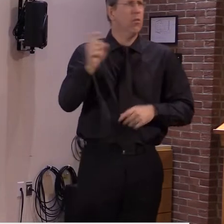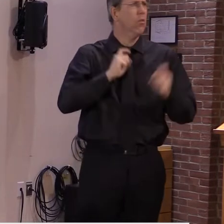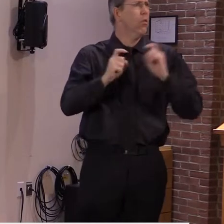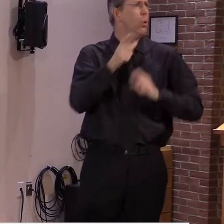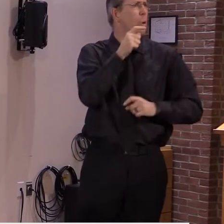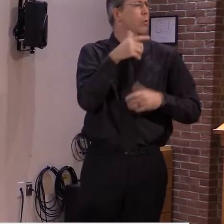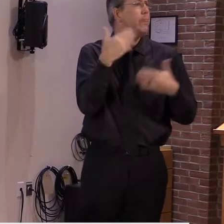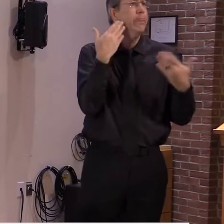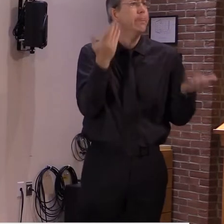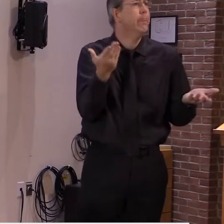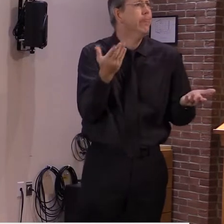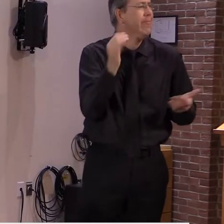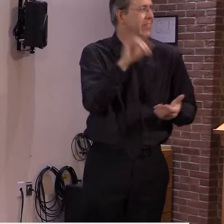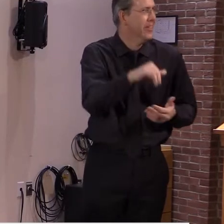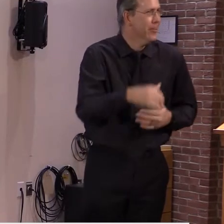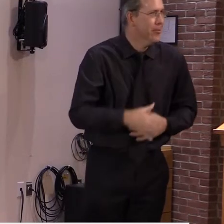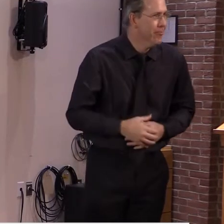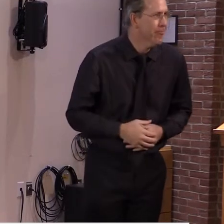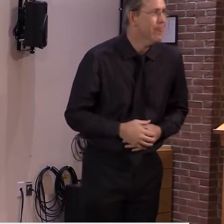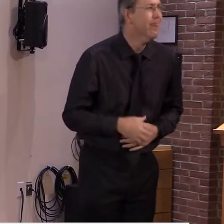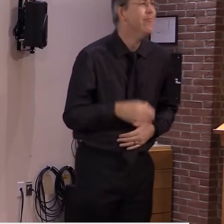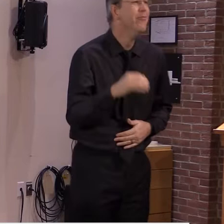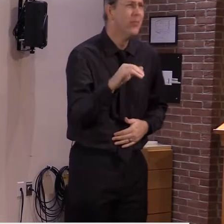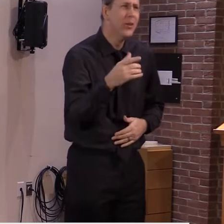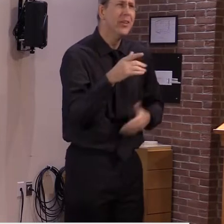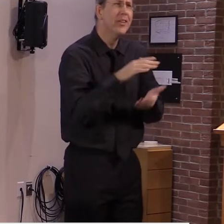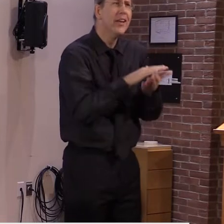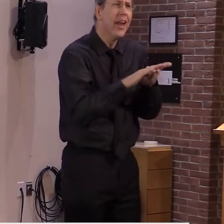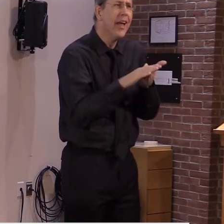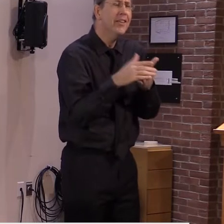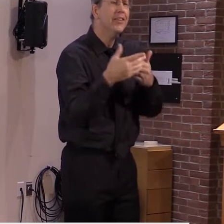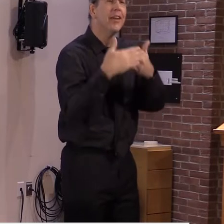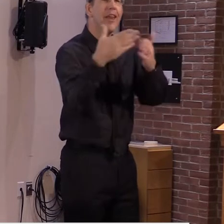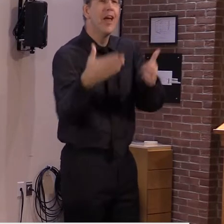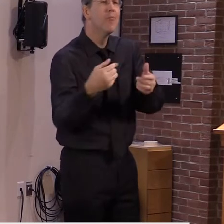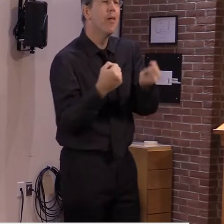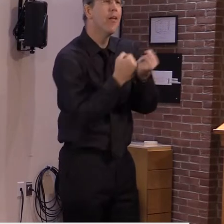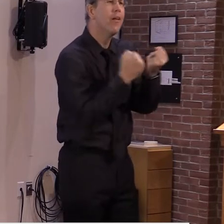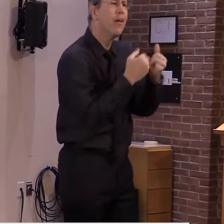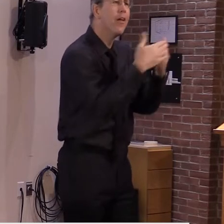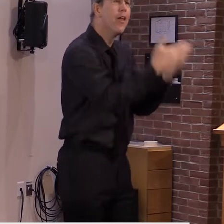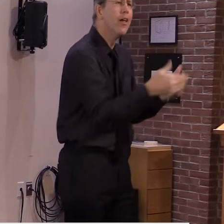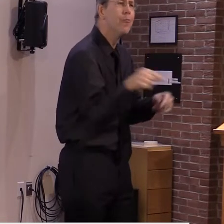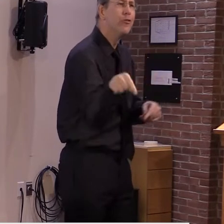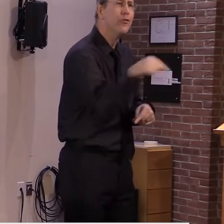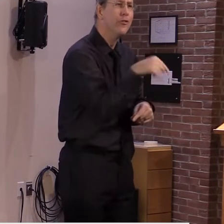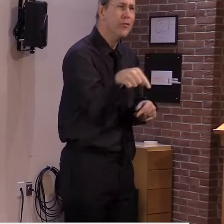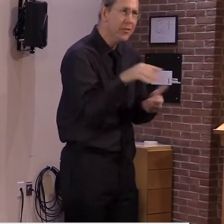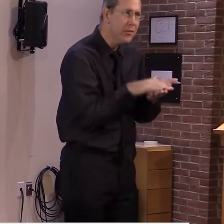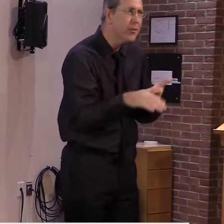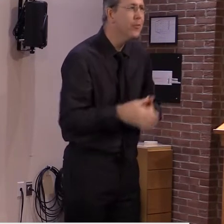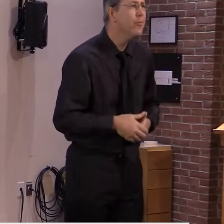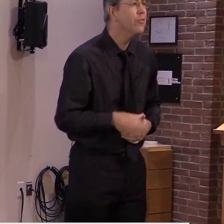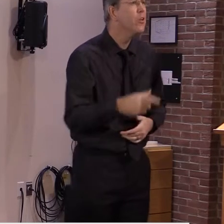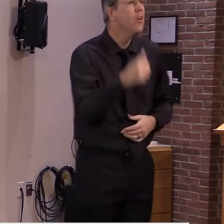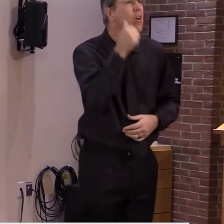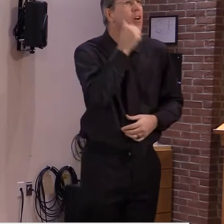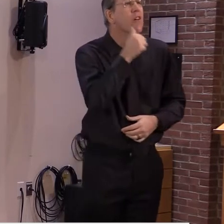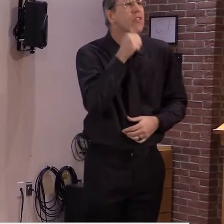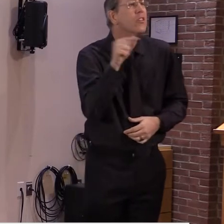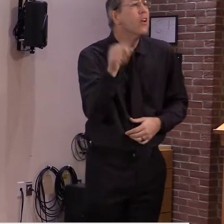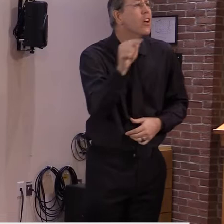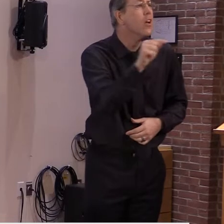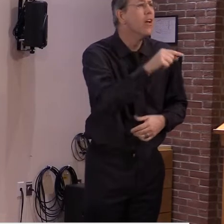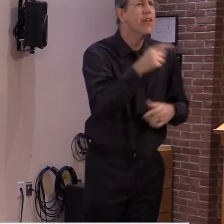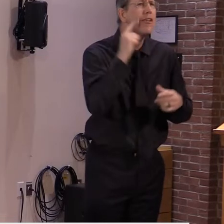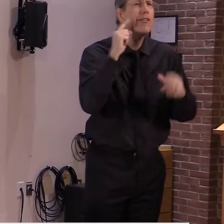all about. Every day I hear or see stories like these, and it gives me hope.